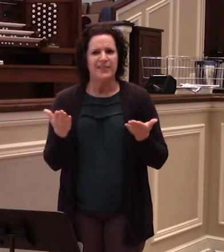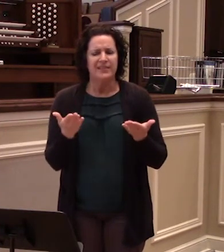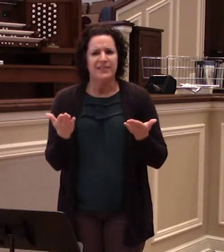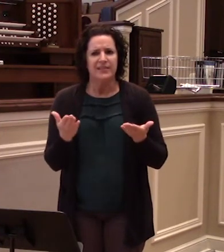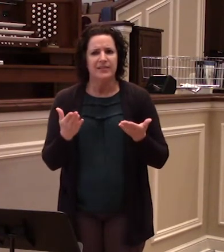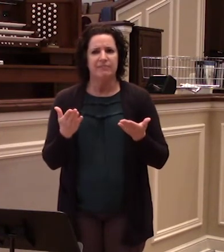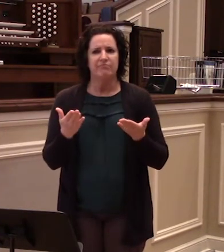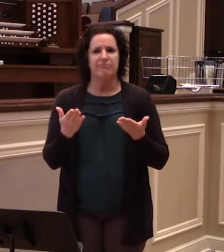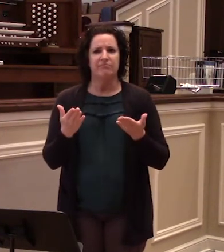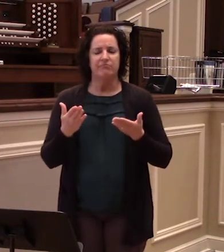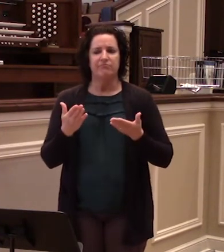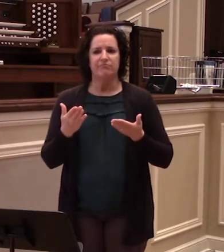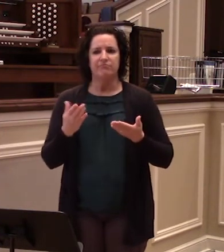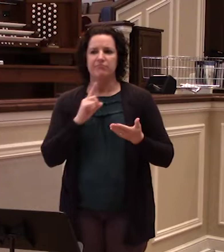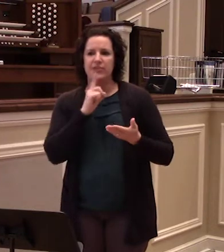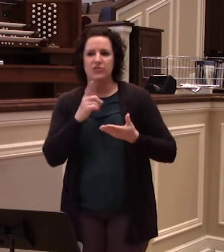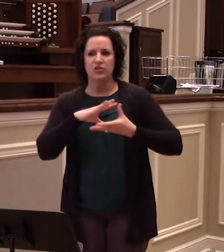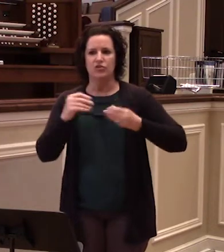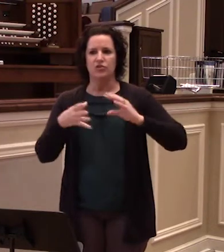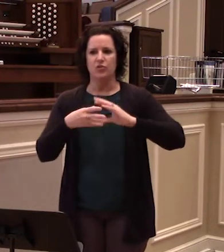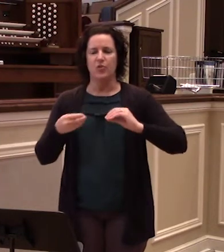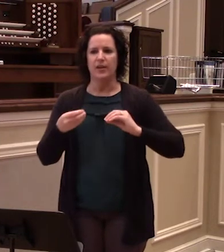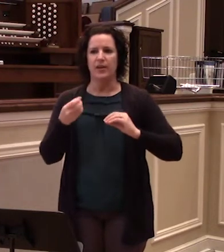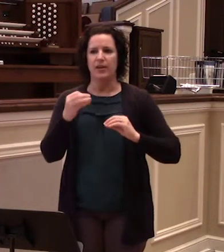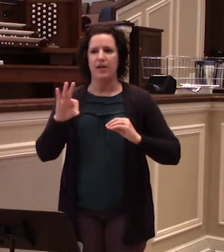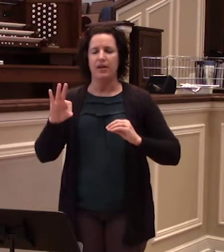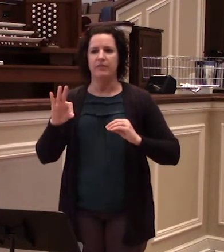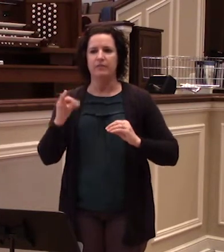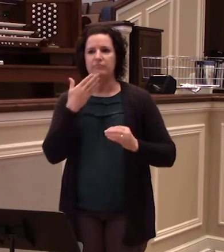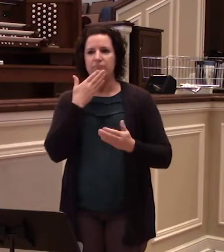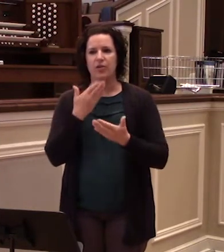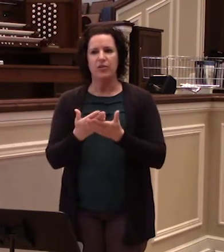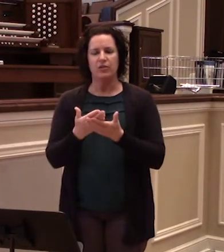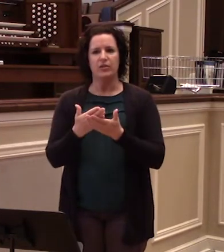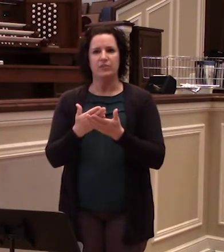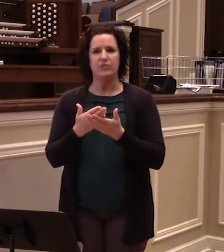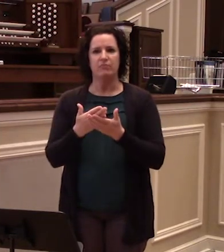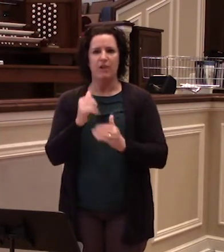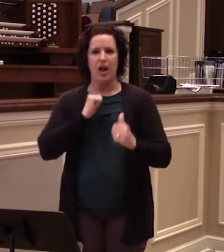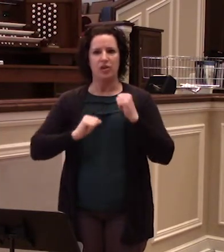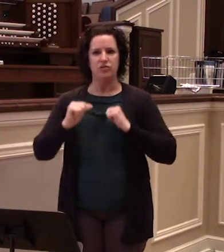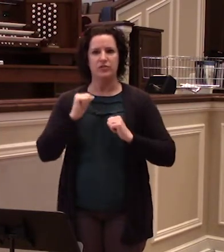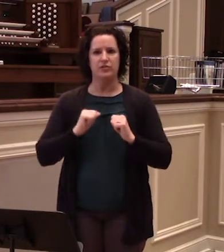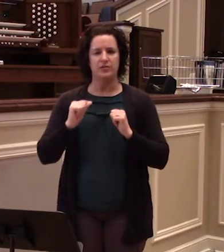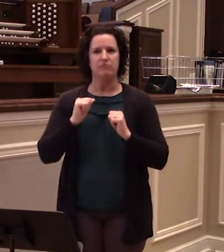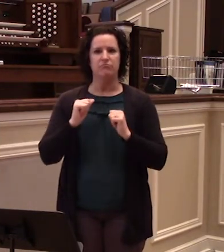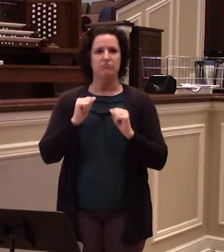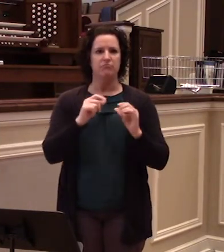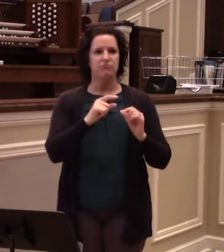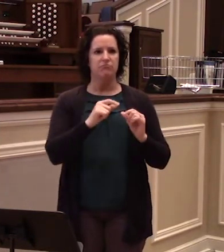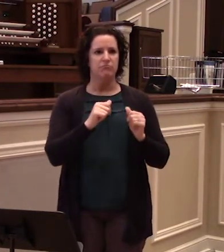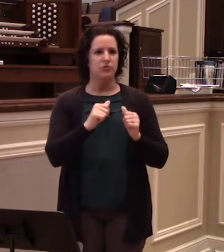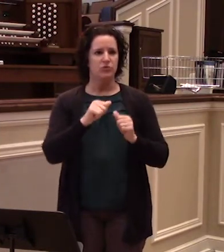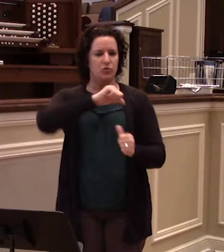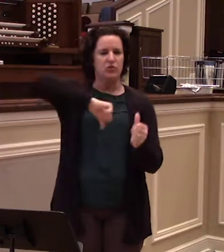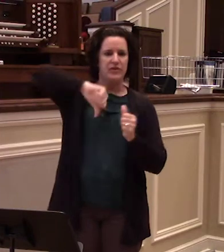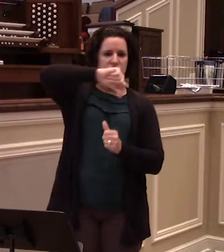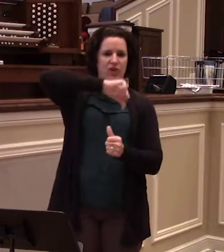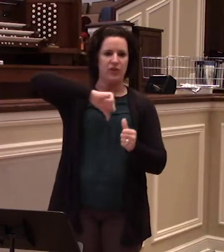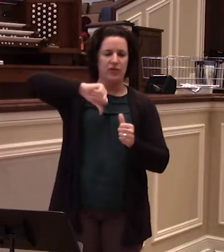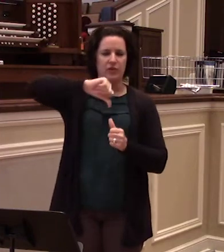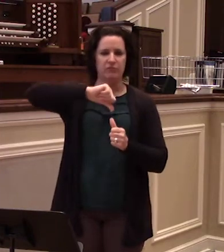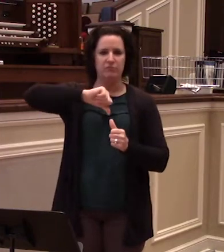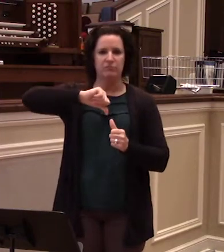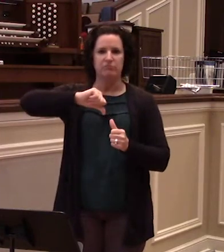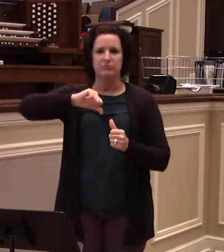story of our goodwill towards each other? It's not very good. It's a